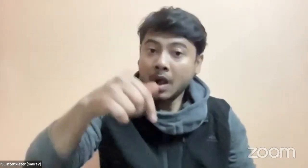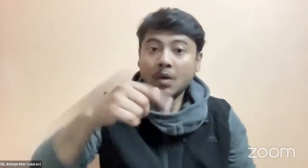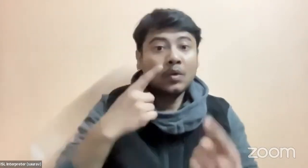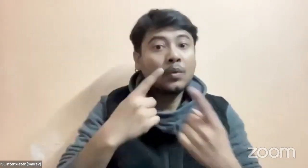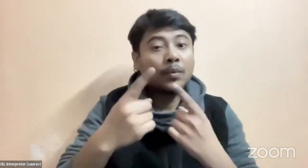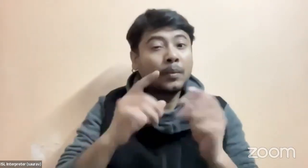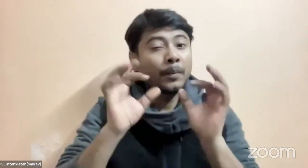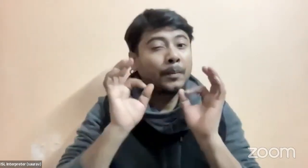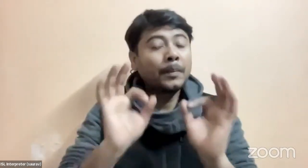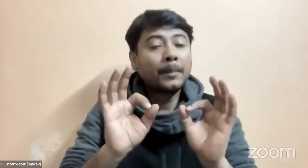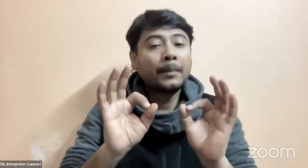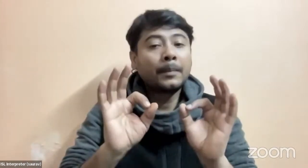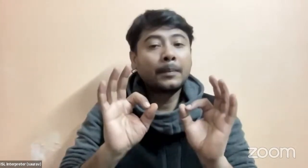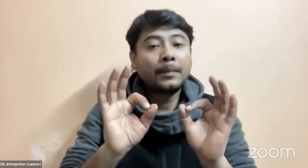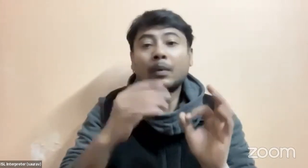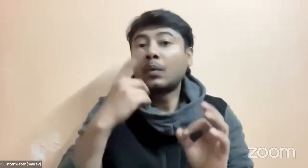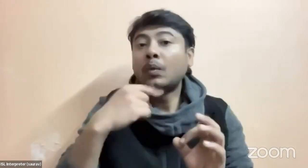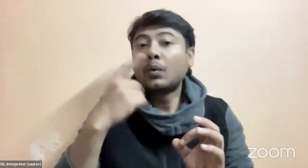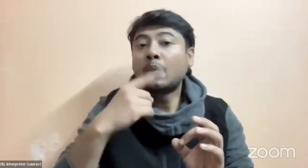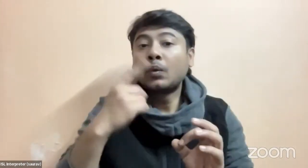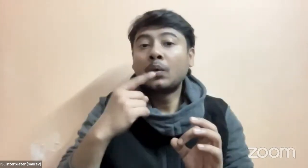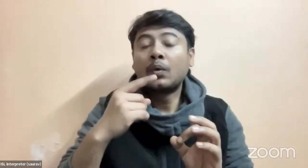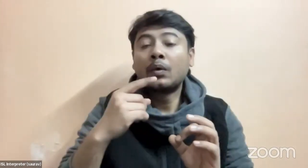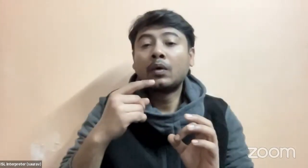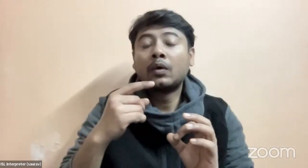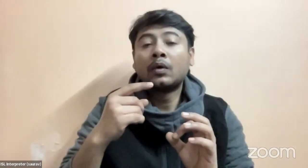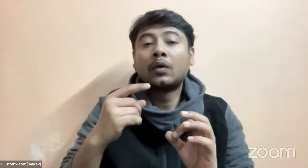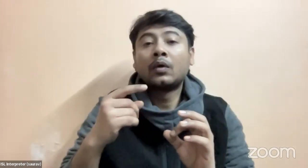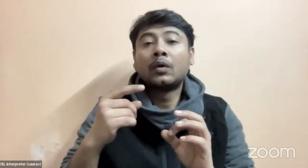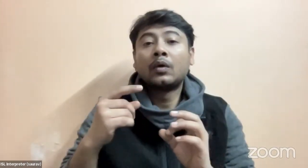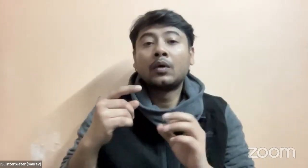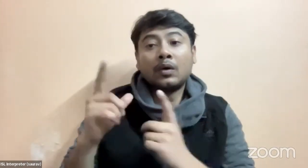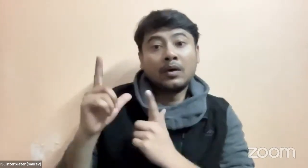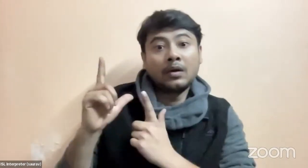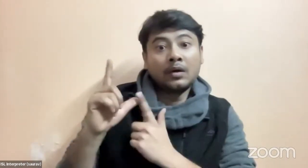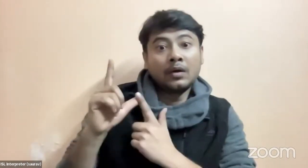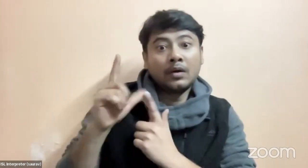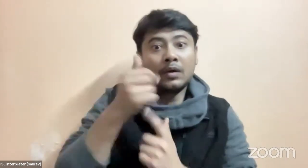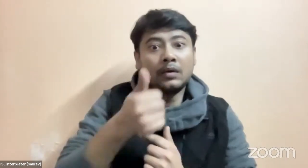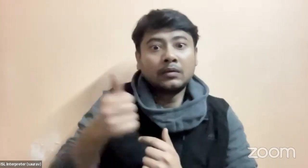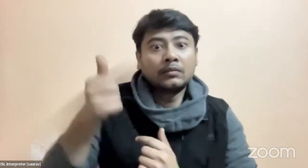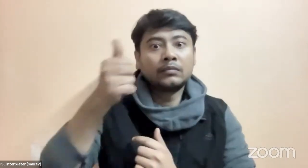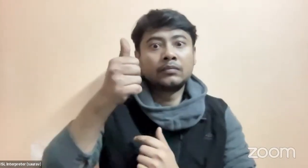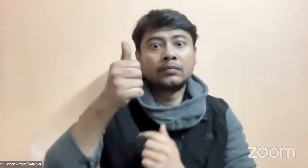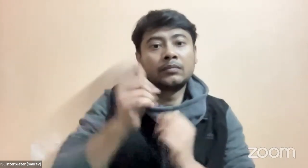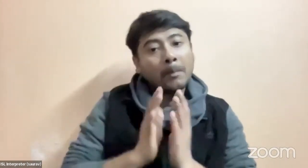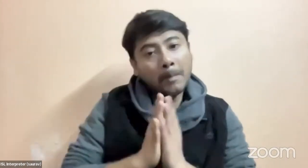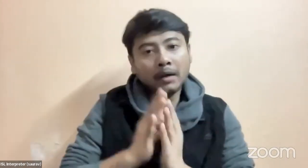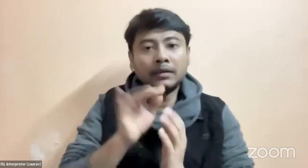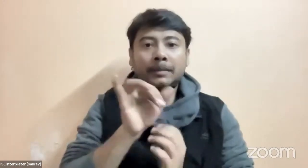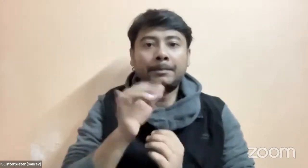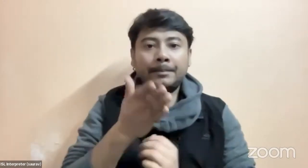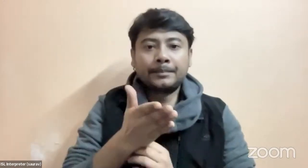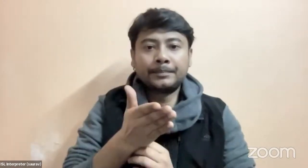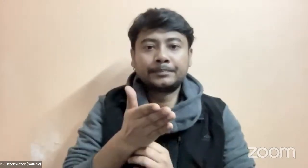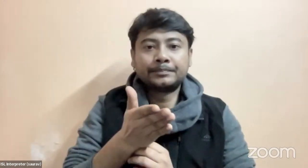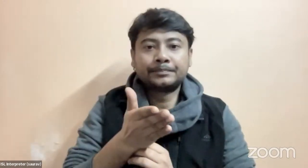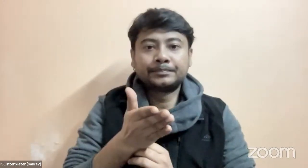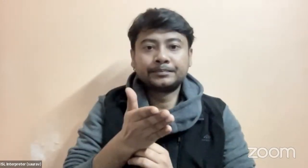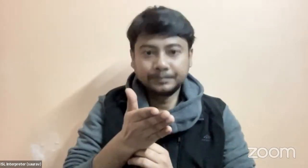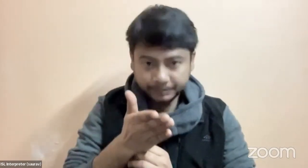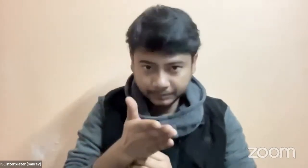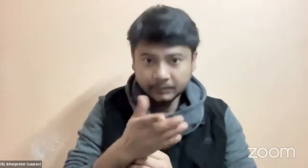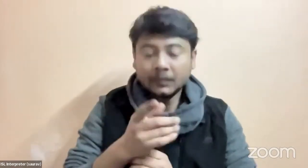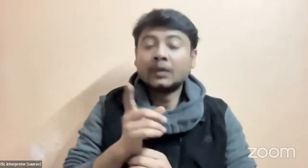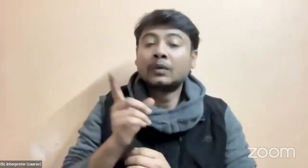he mentions to Narada Muni that, "Oh Narada, I am going to come to your four-headed